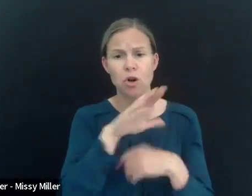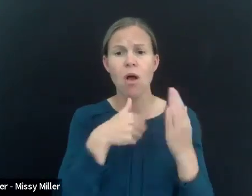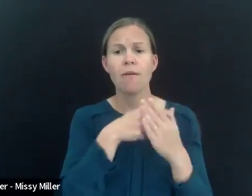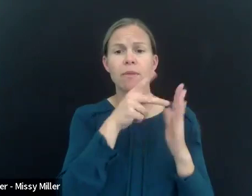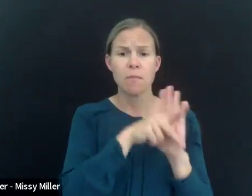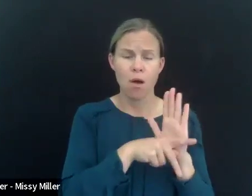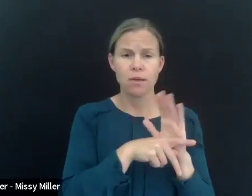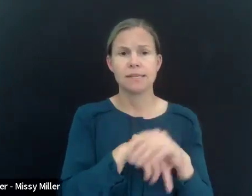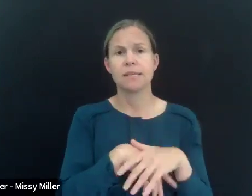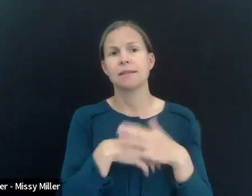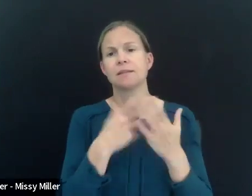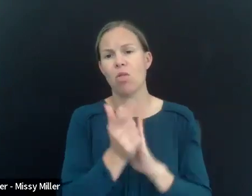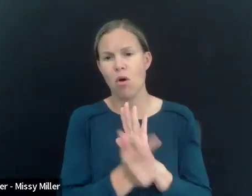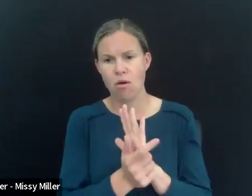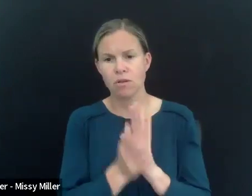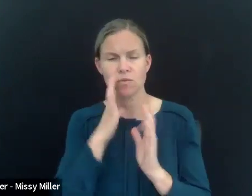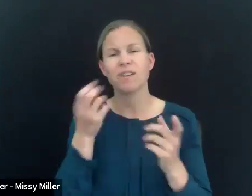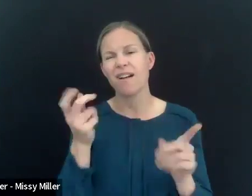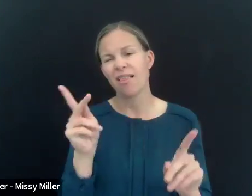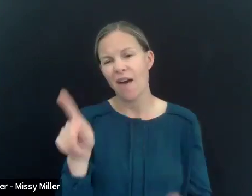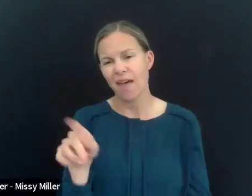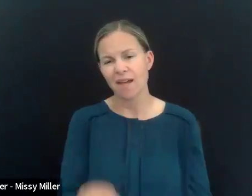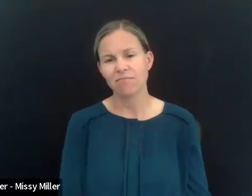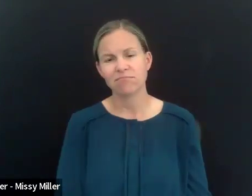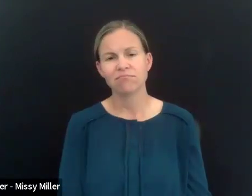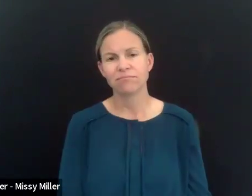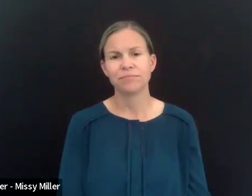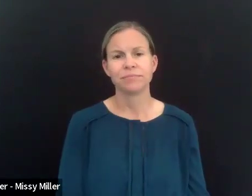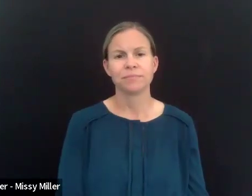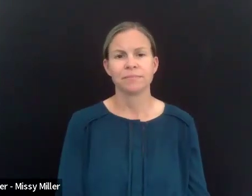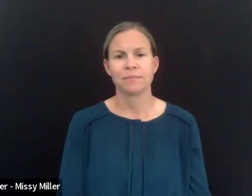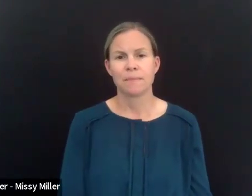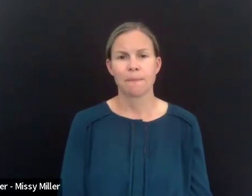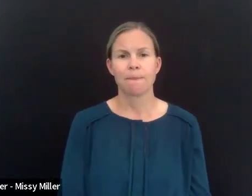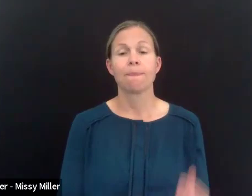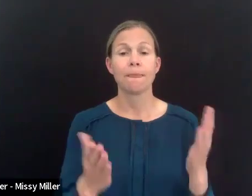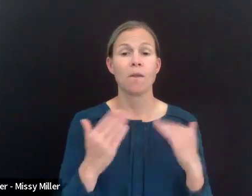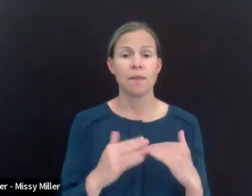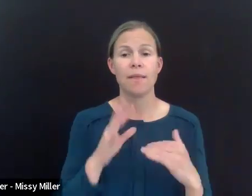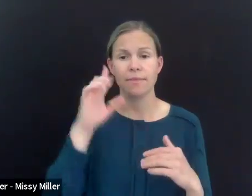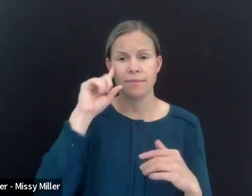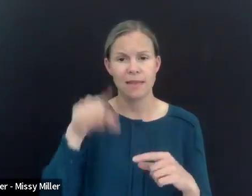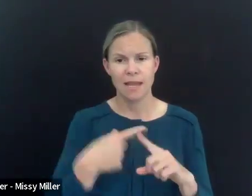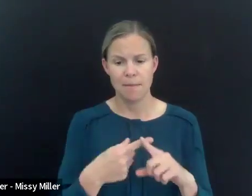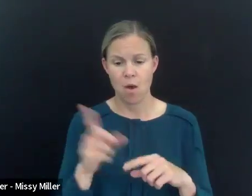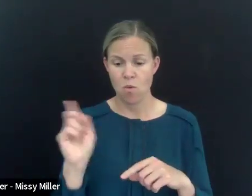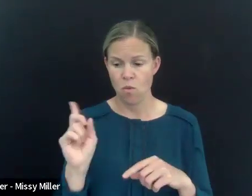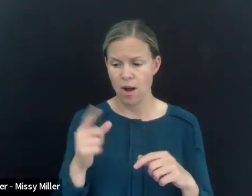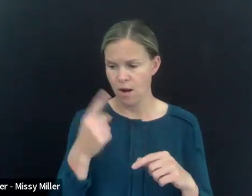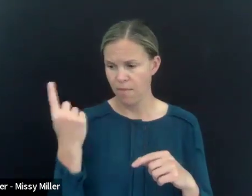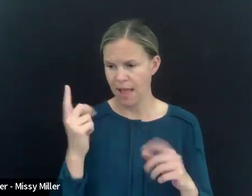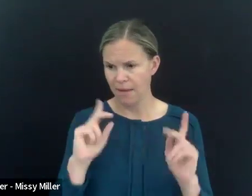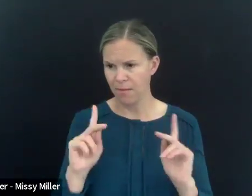laws allow for it. And then too, even thinking about that, and then thinking about, where are Black people at?